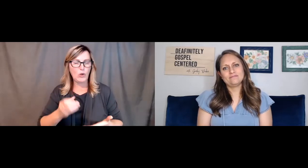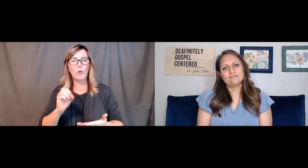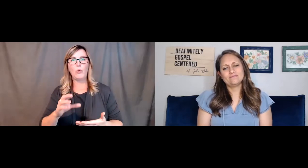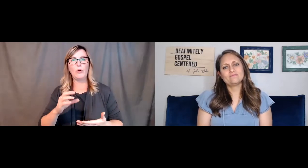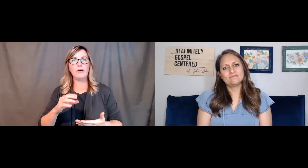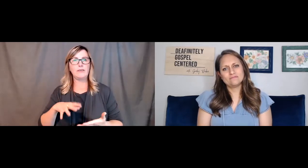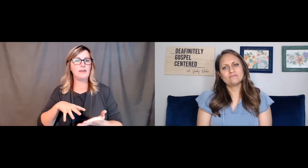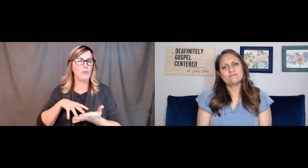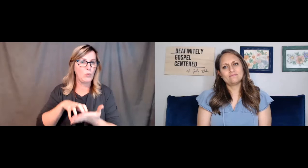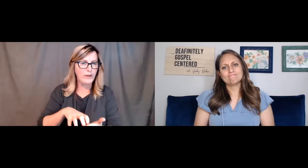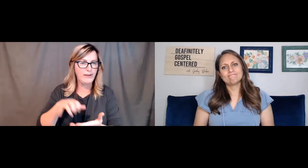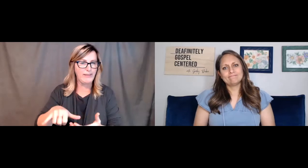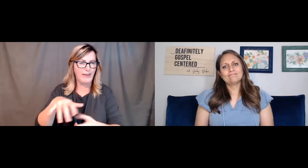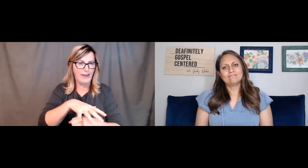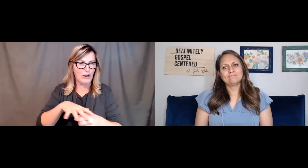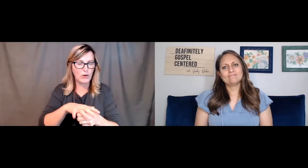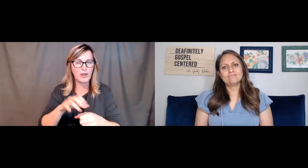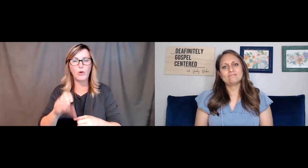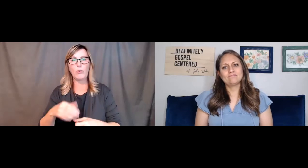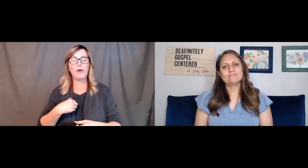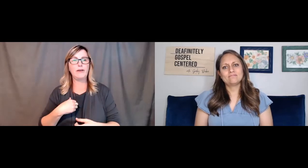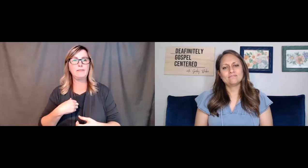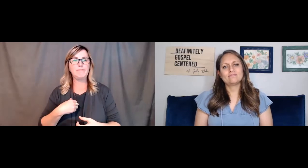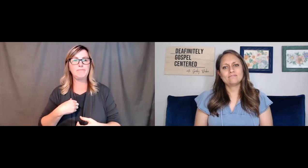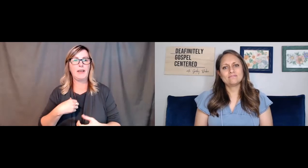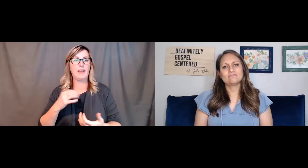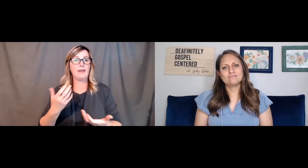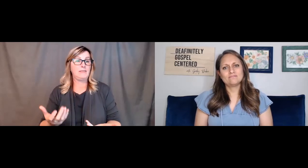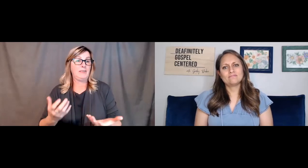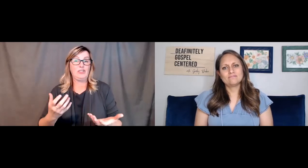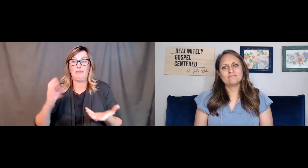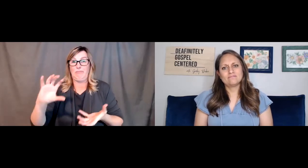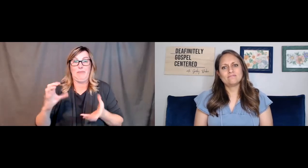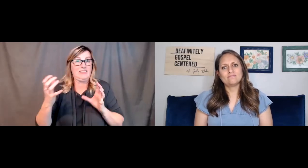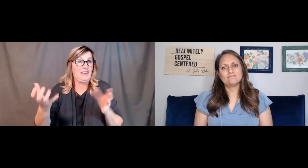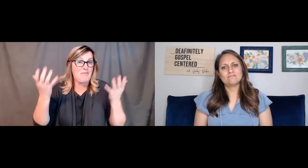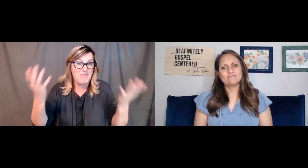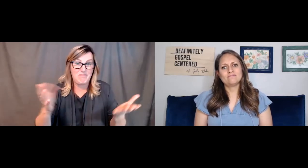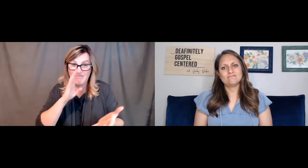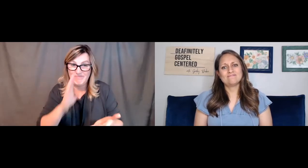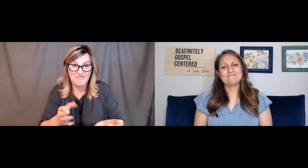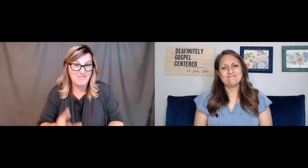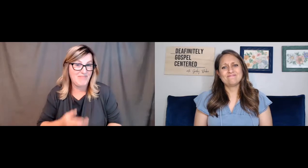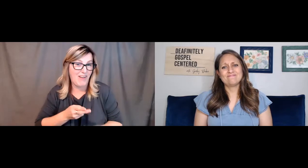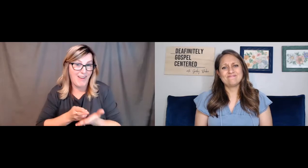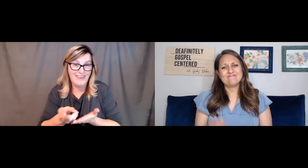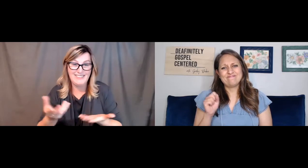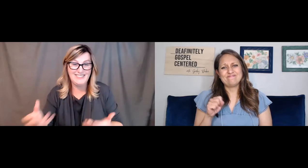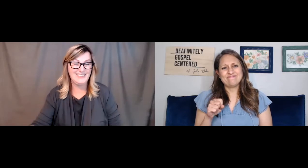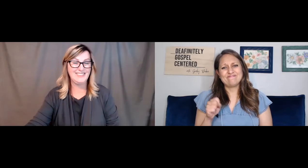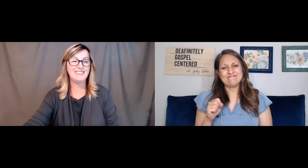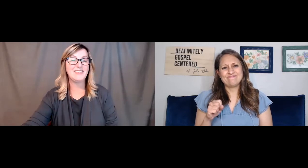And admit that I'm wrong. And say I'm weak in this area and apologize for those things. Yeah. We mess